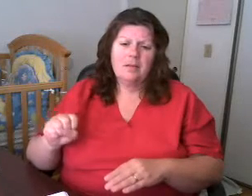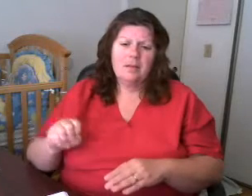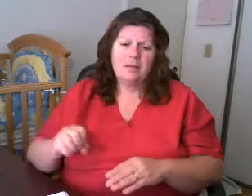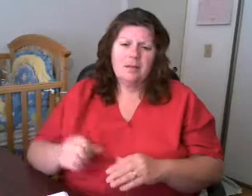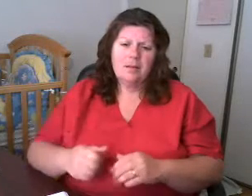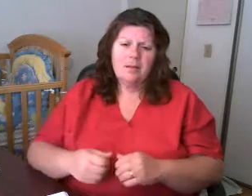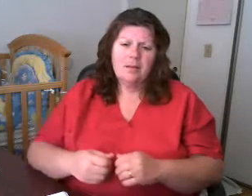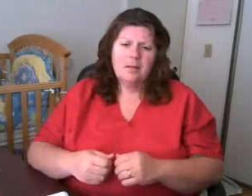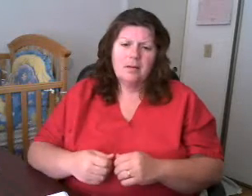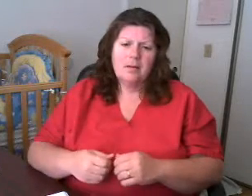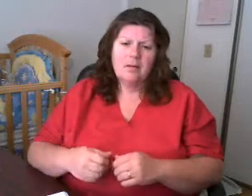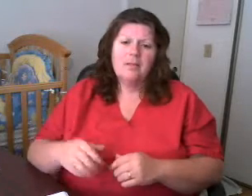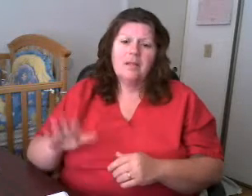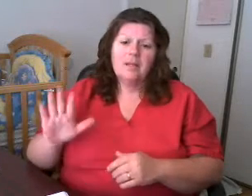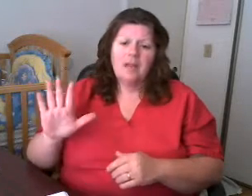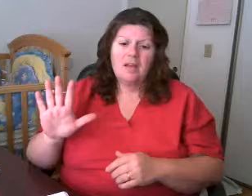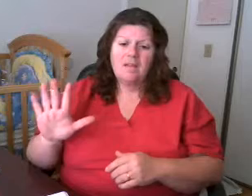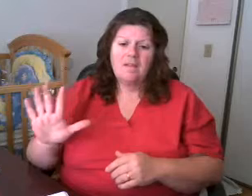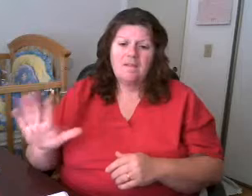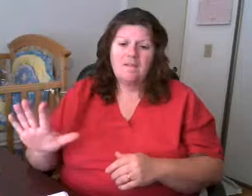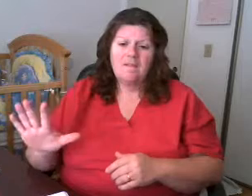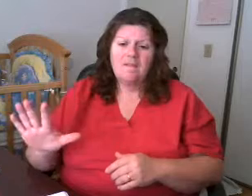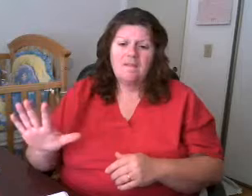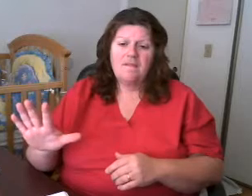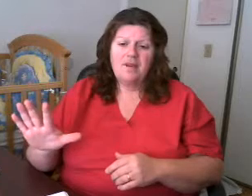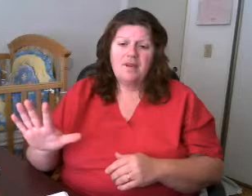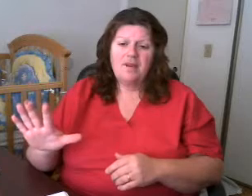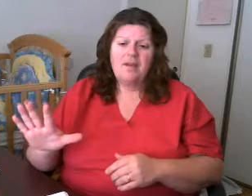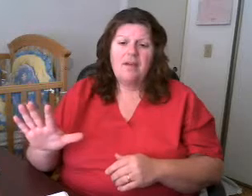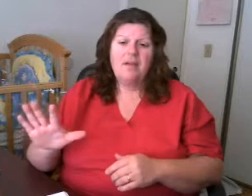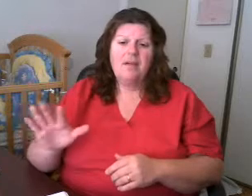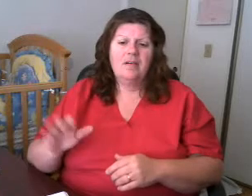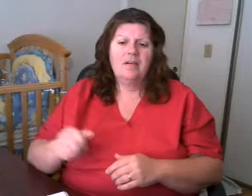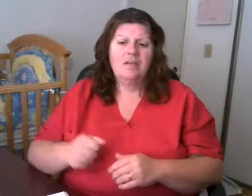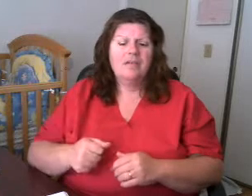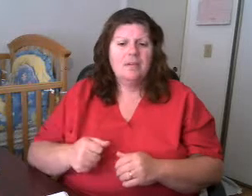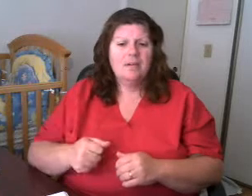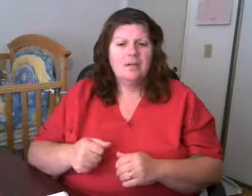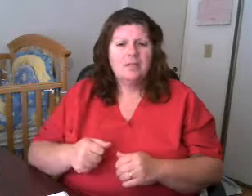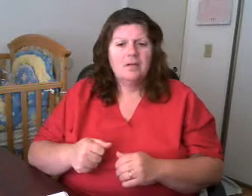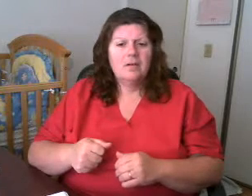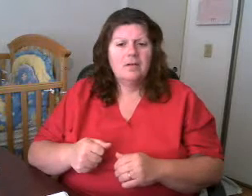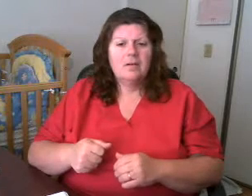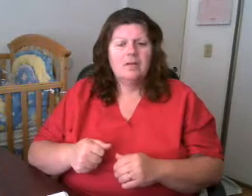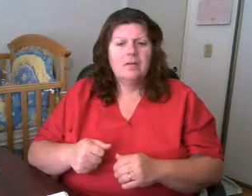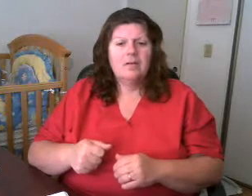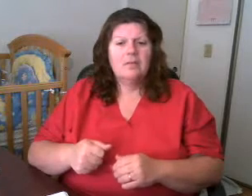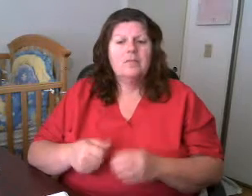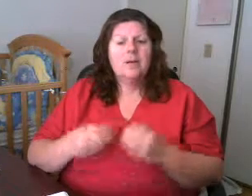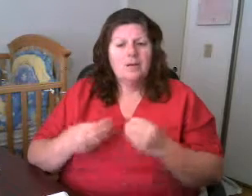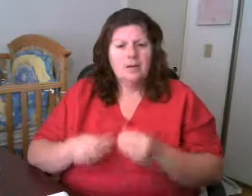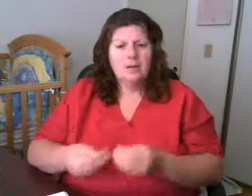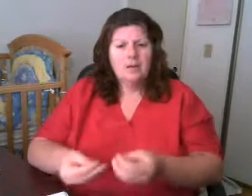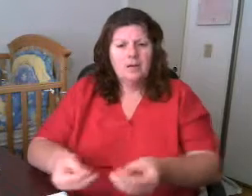Task number 5, provide interpreting services that reflect awareness and sensitivity